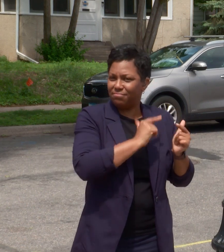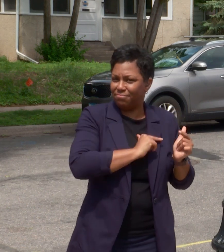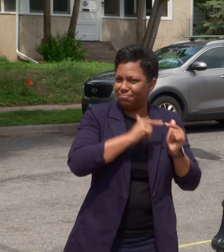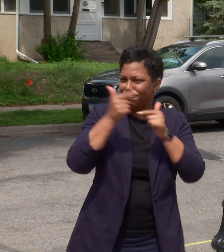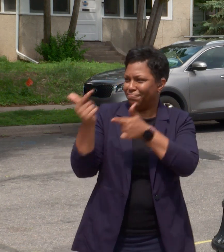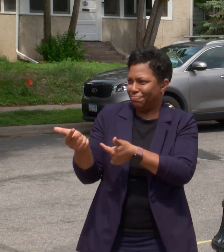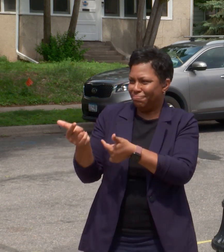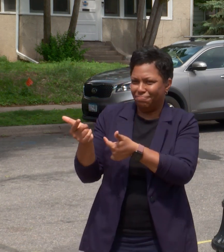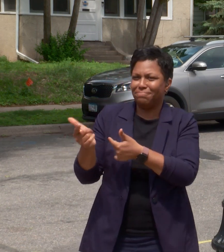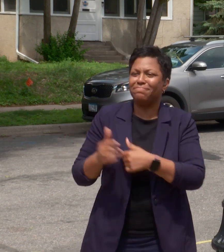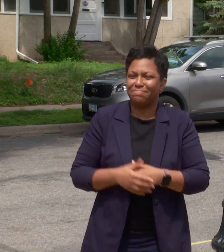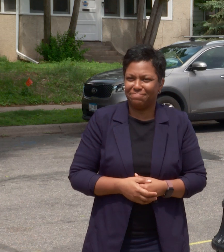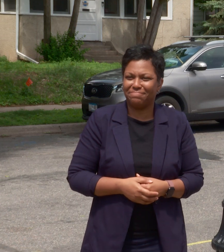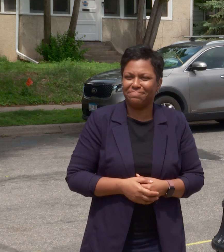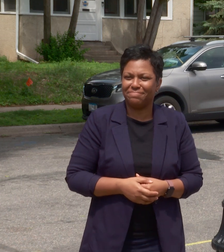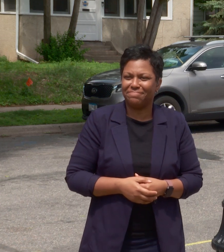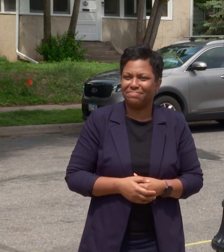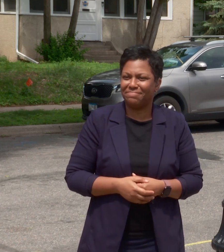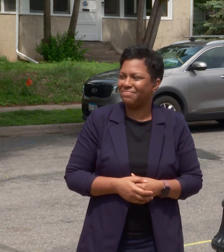You ready?